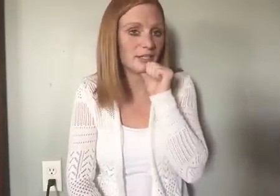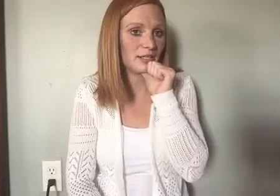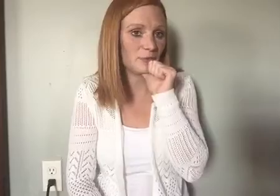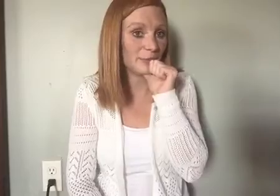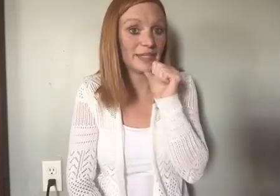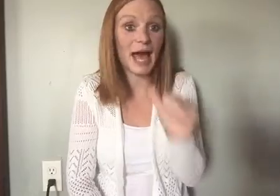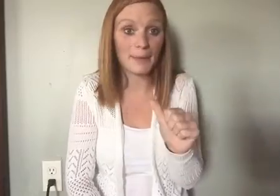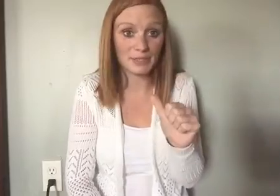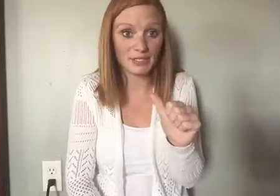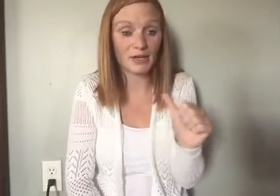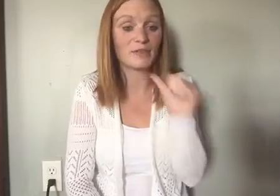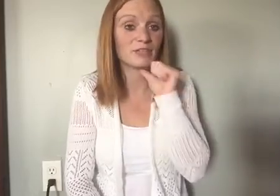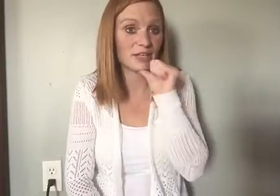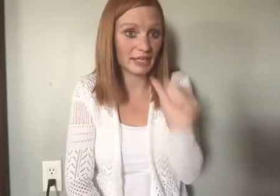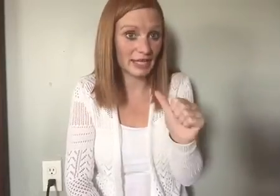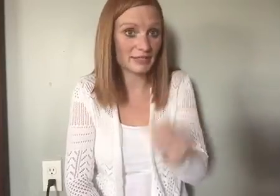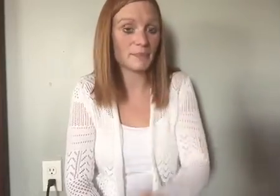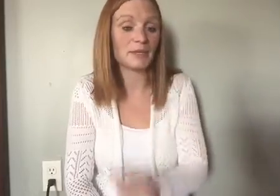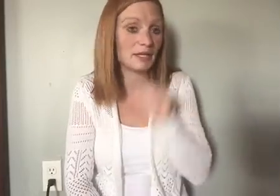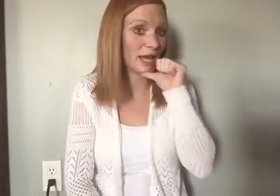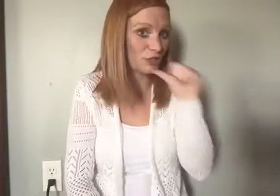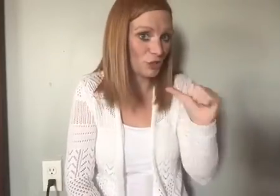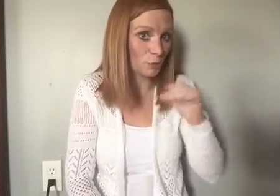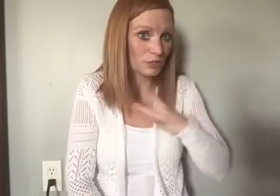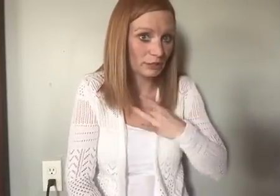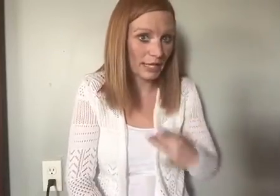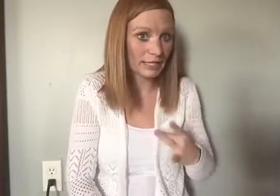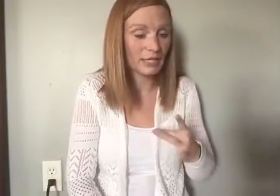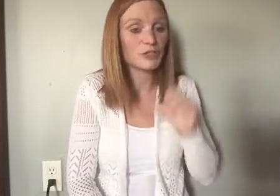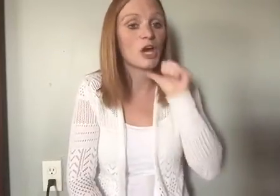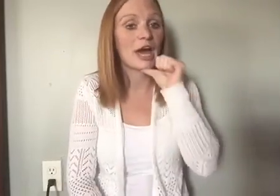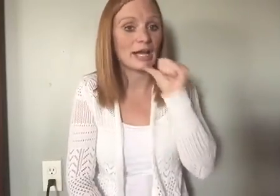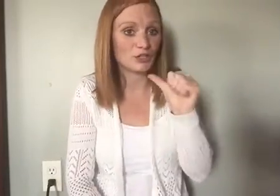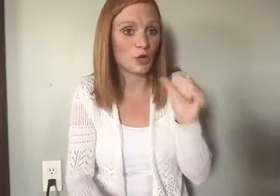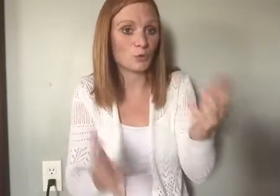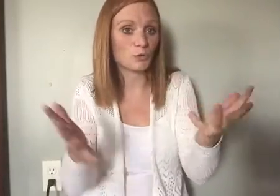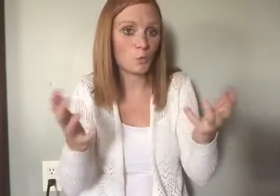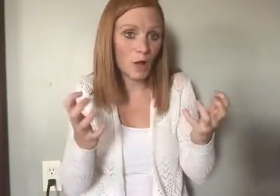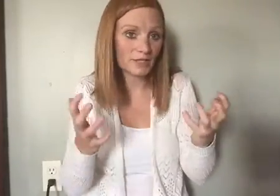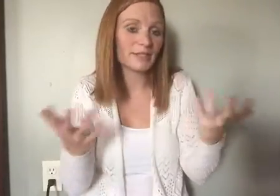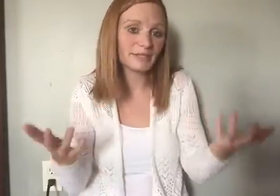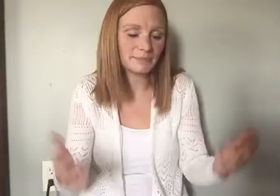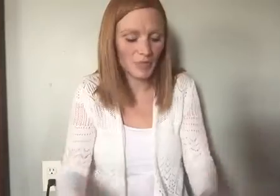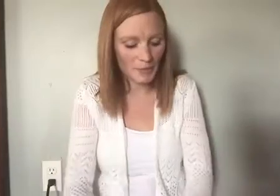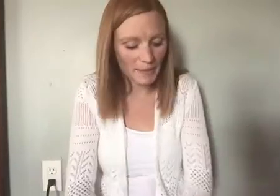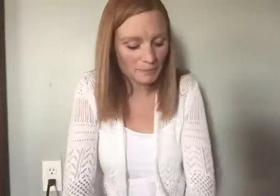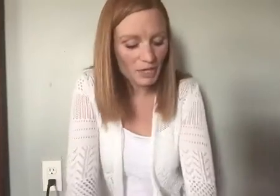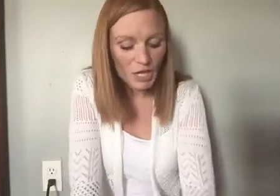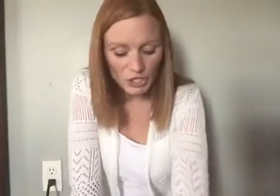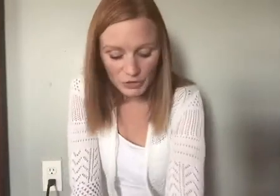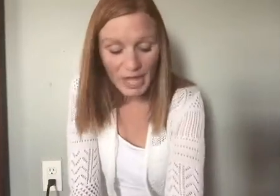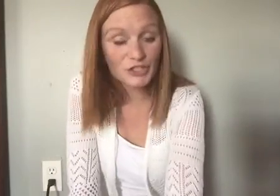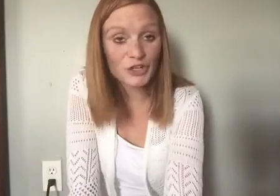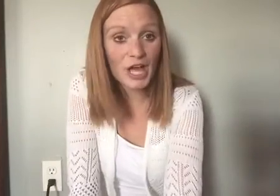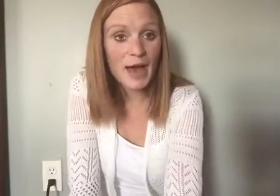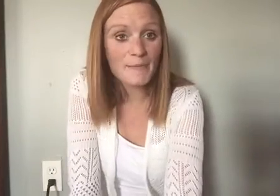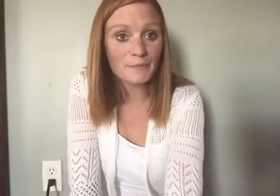it would be the opposite of, to negate something. I don't like it, I don't want it. Okay? So that's your